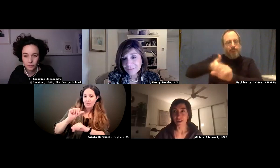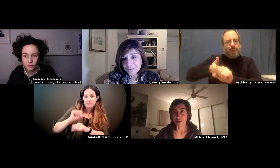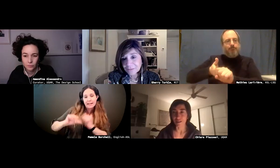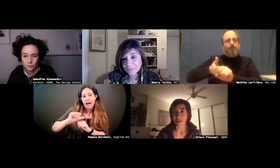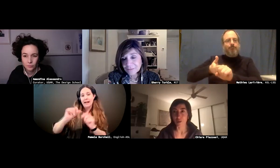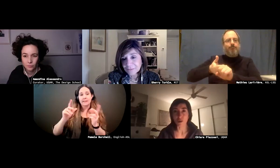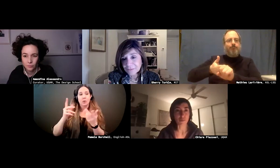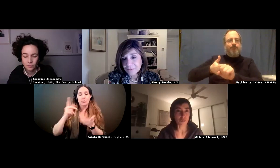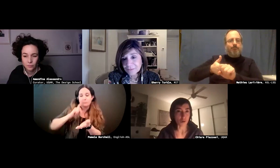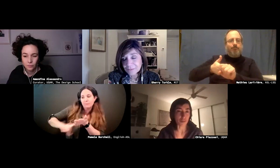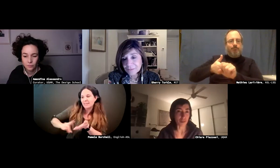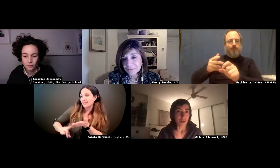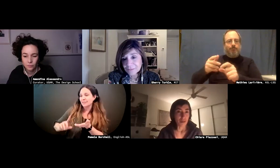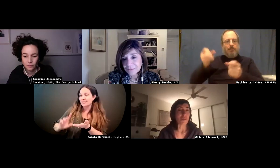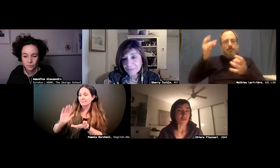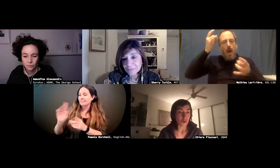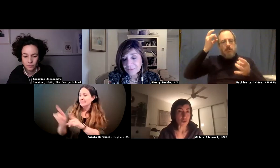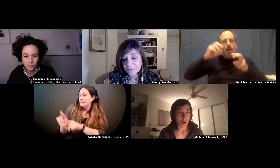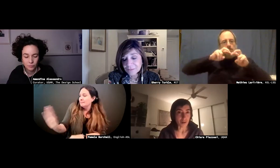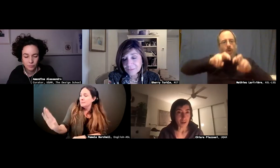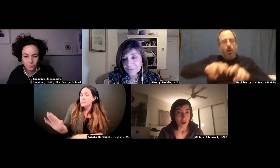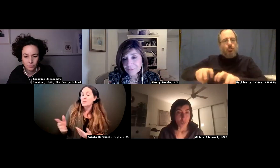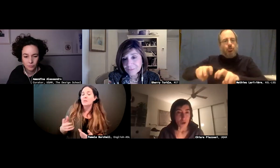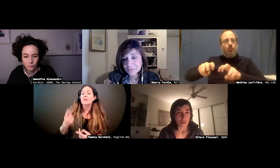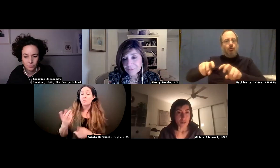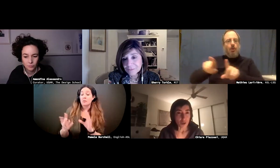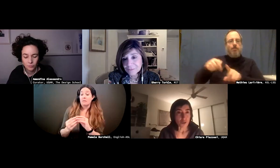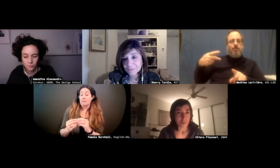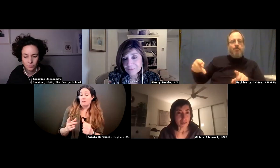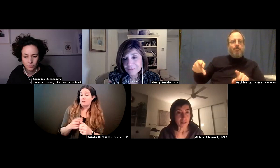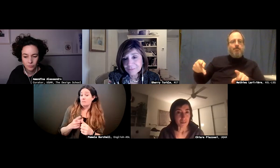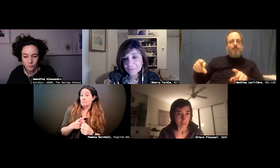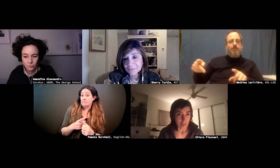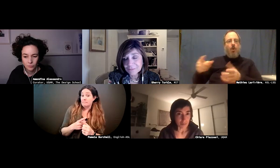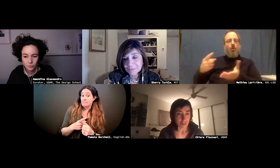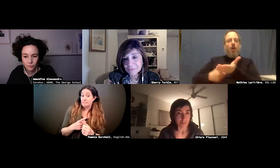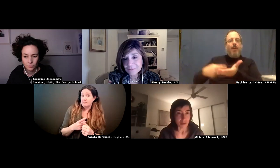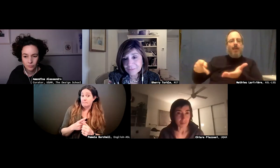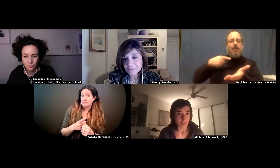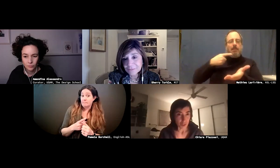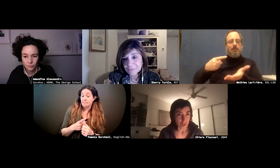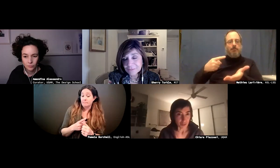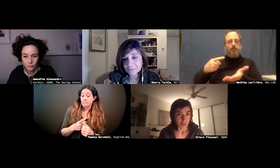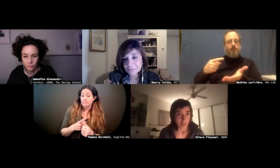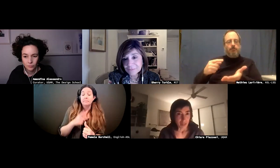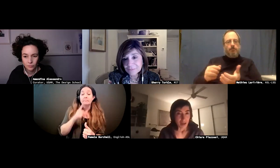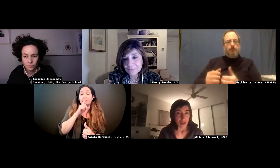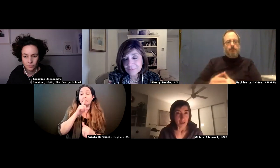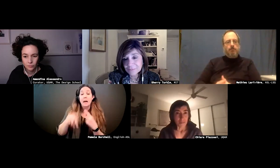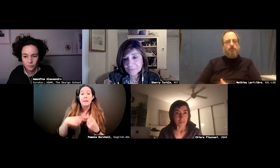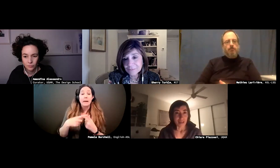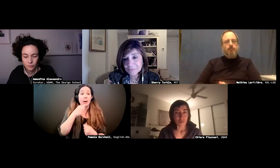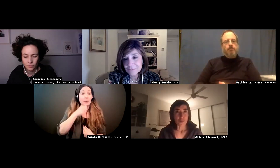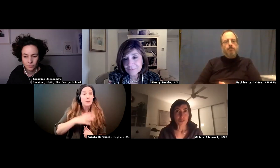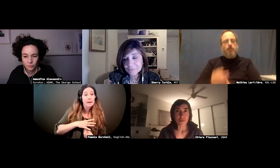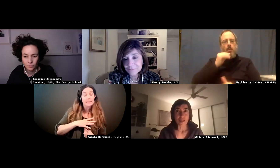that one of the maybe the first one was not to make the claims and demands about gender.